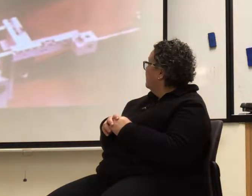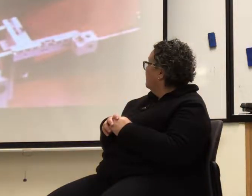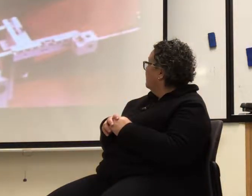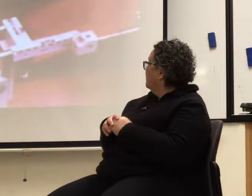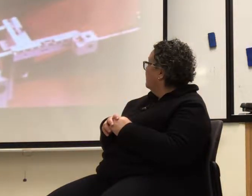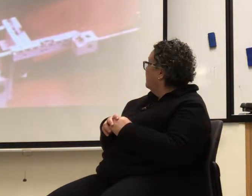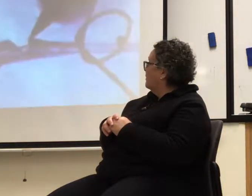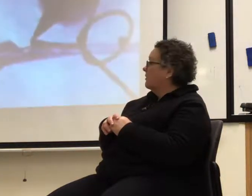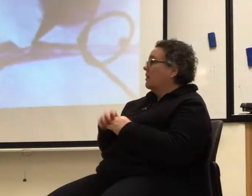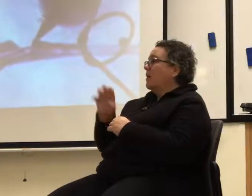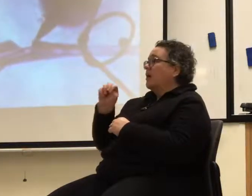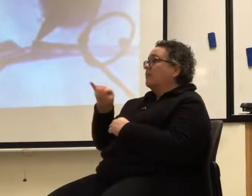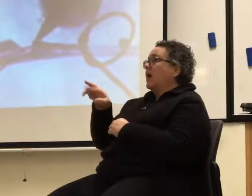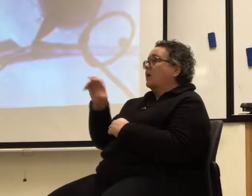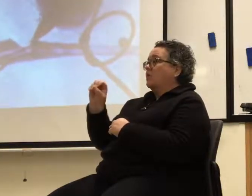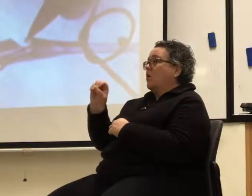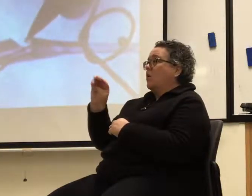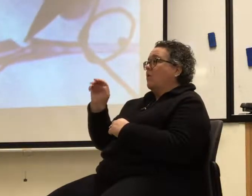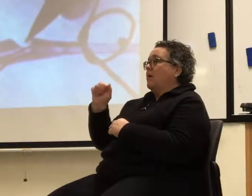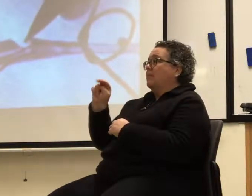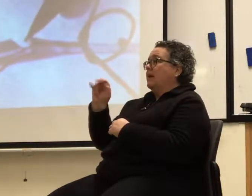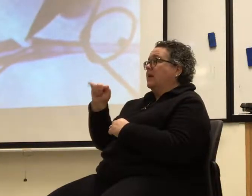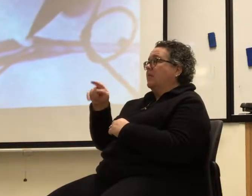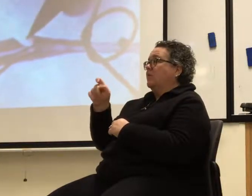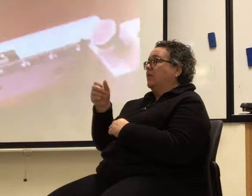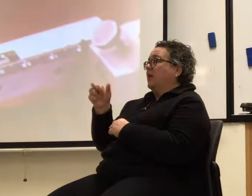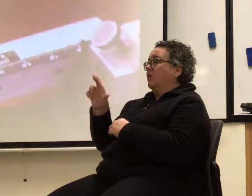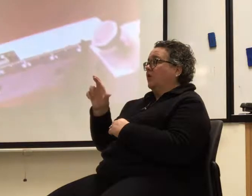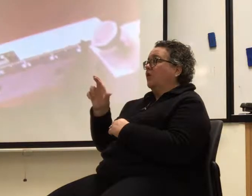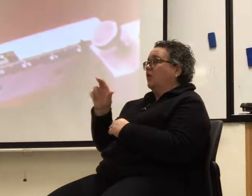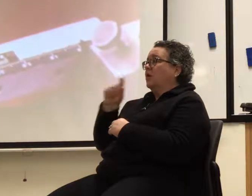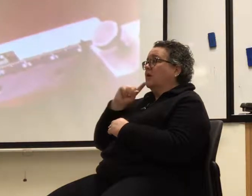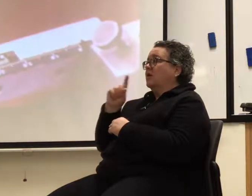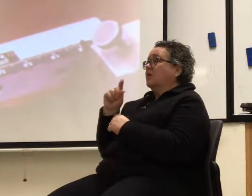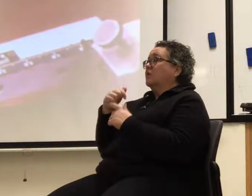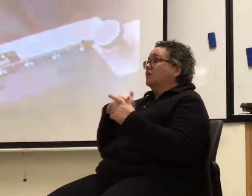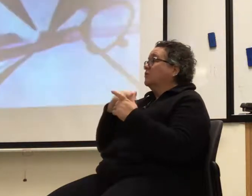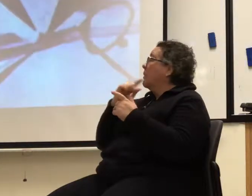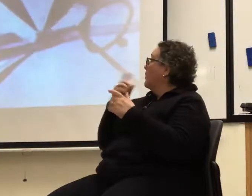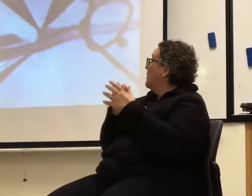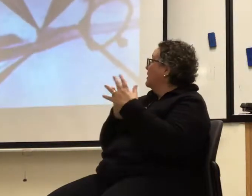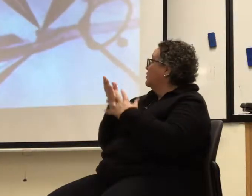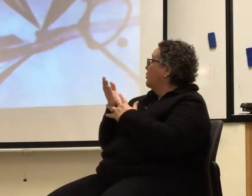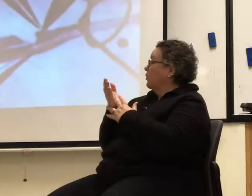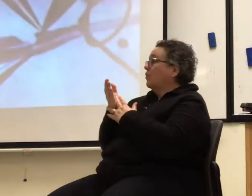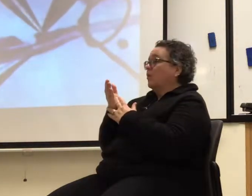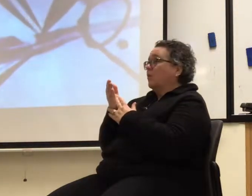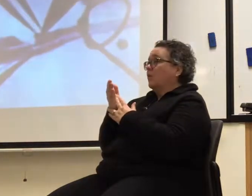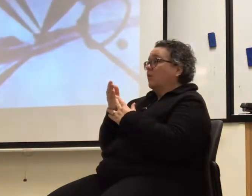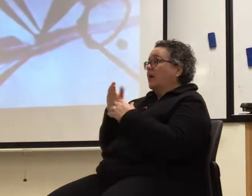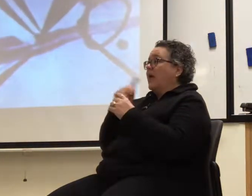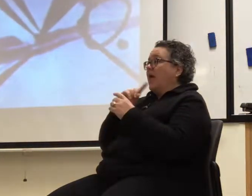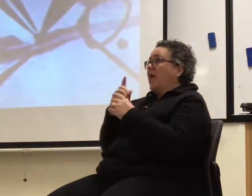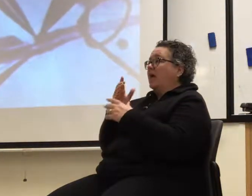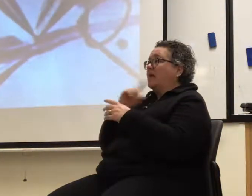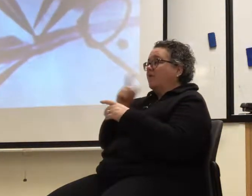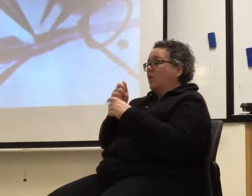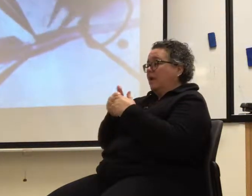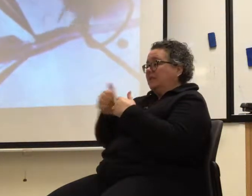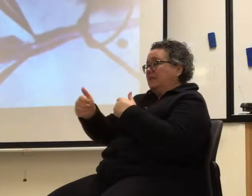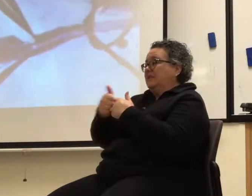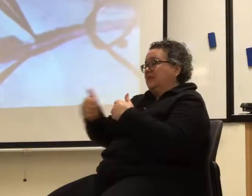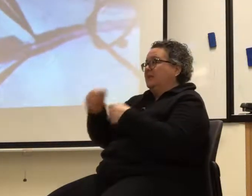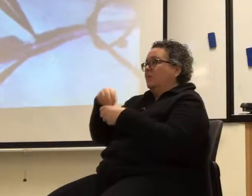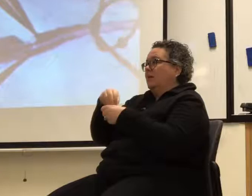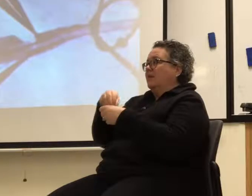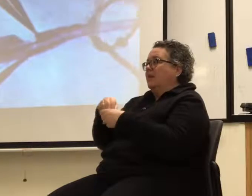A micromanipulator provides the fine adjustment needed to pass the cannula through the notch and some distance along the axon.